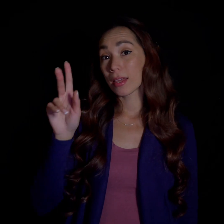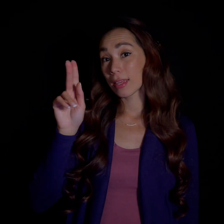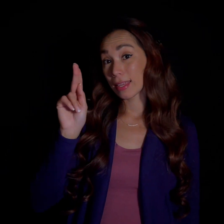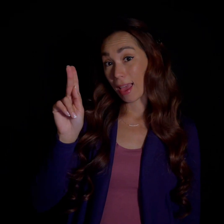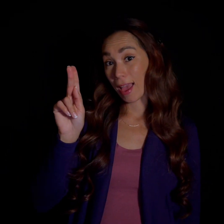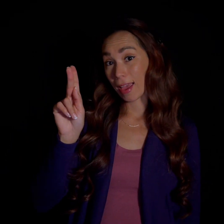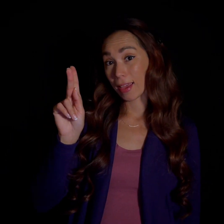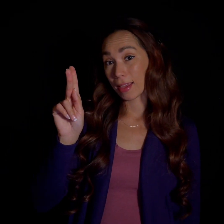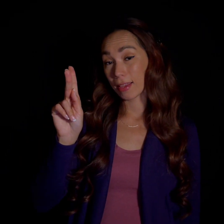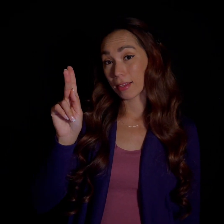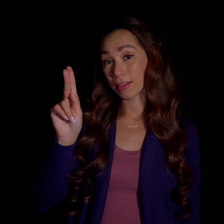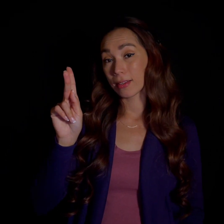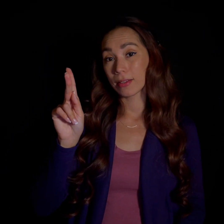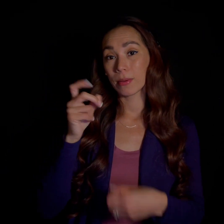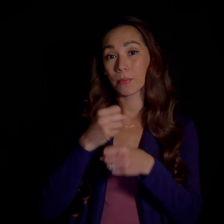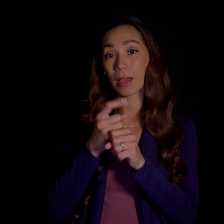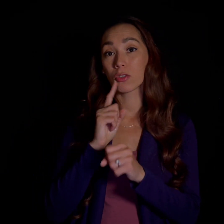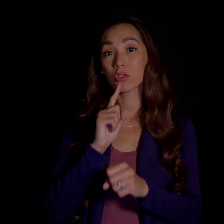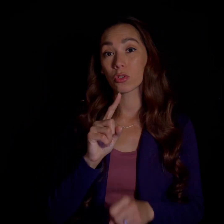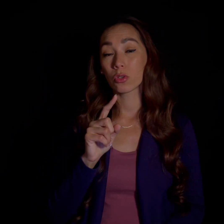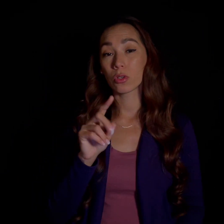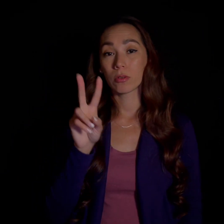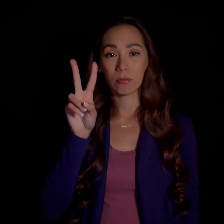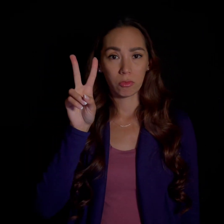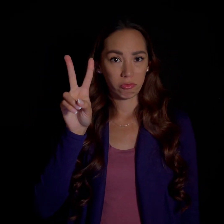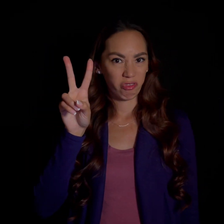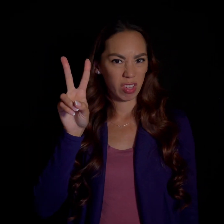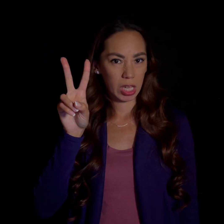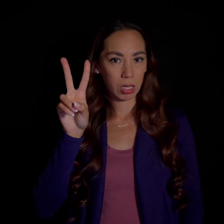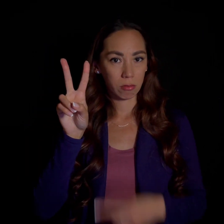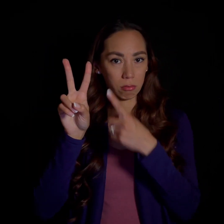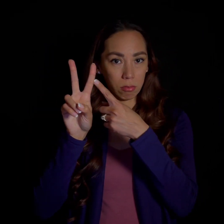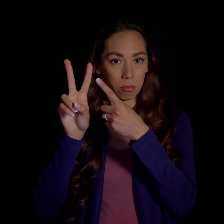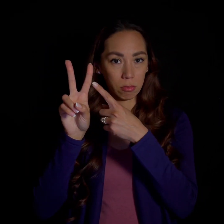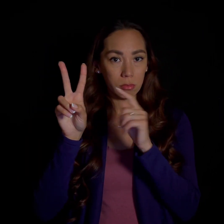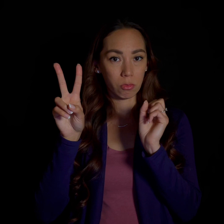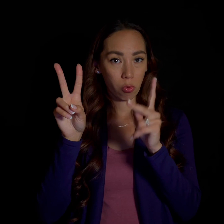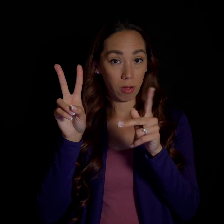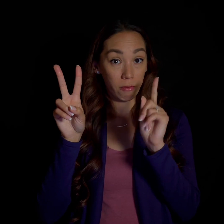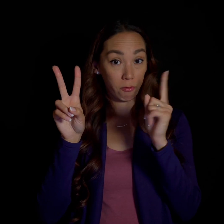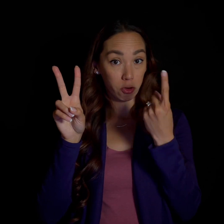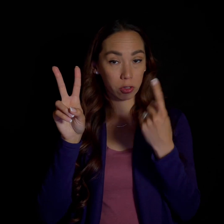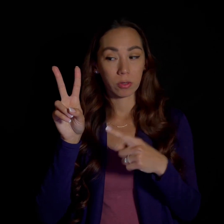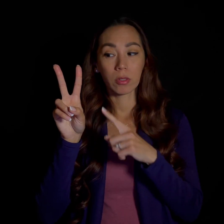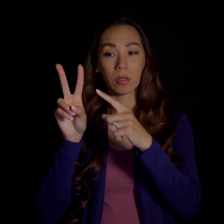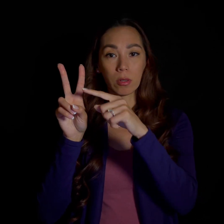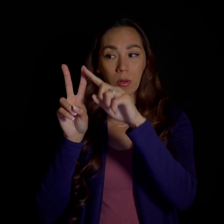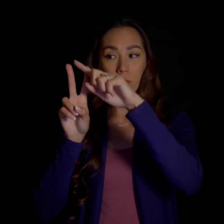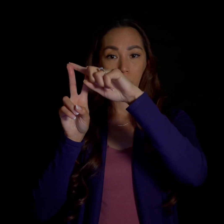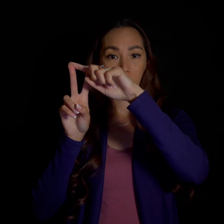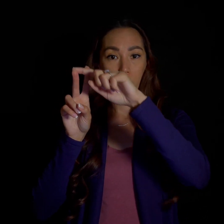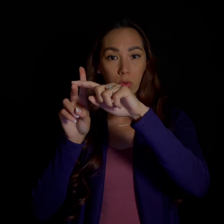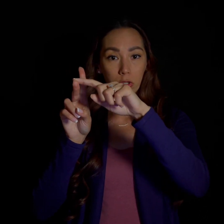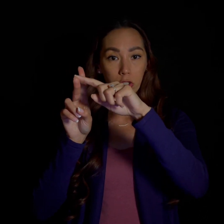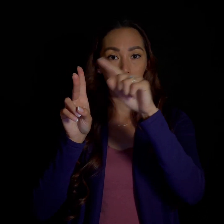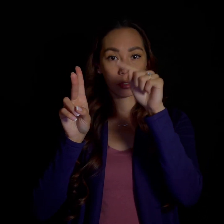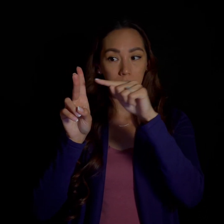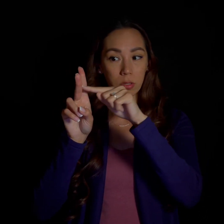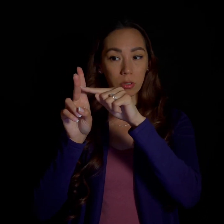With K, you're going to have the two, so let's make it easy. Make your V hand shape,